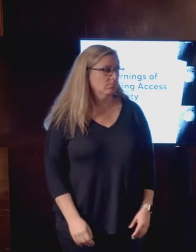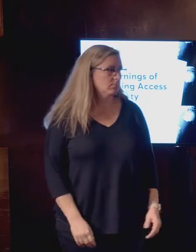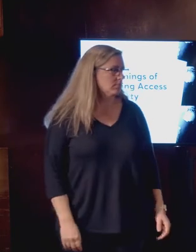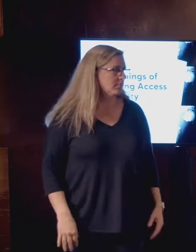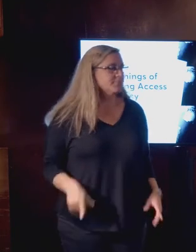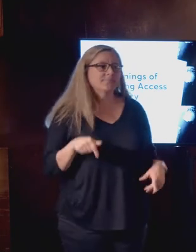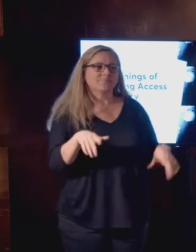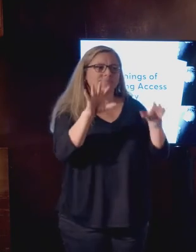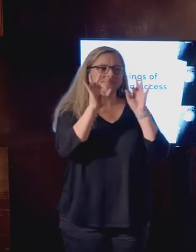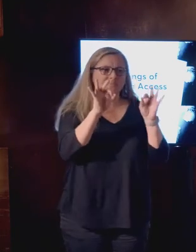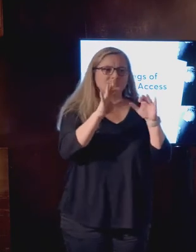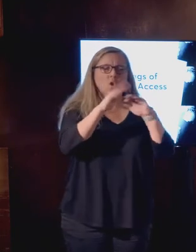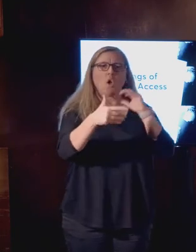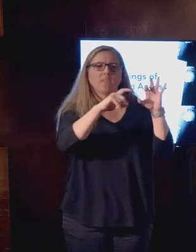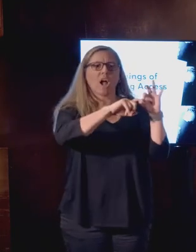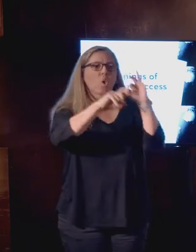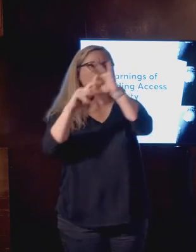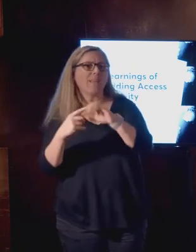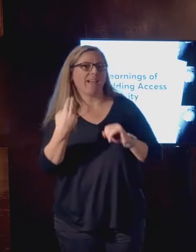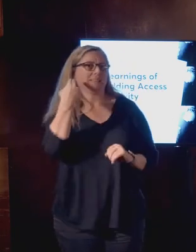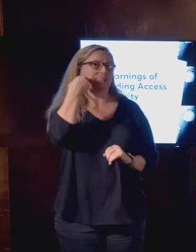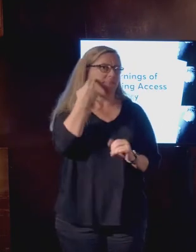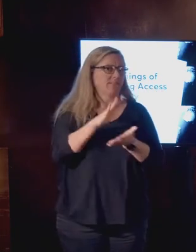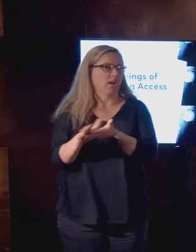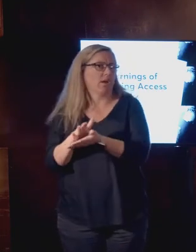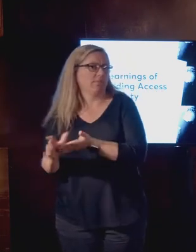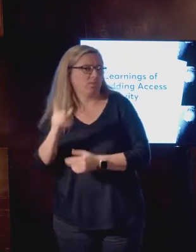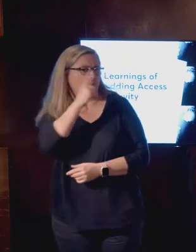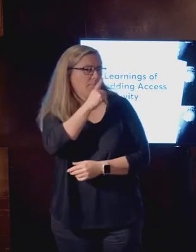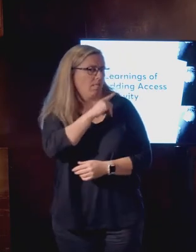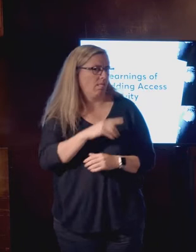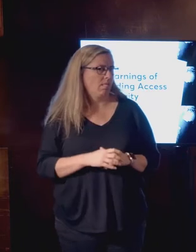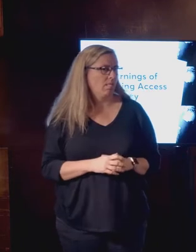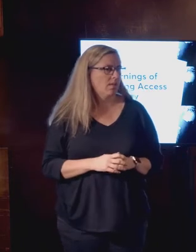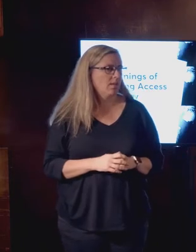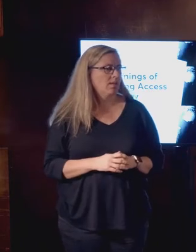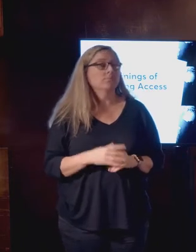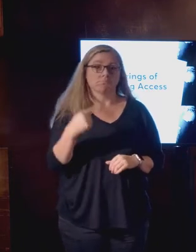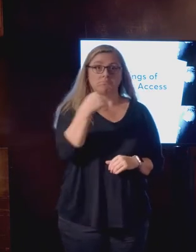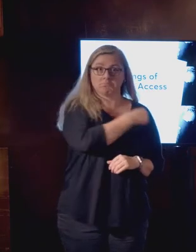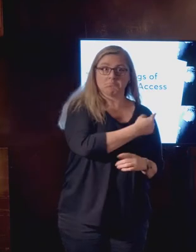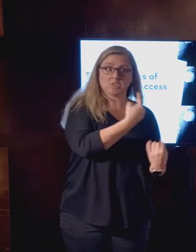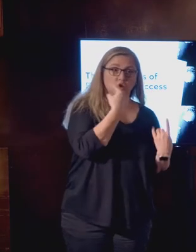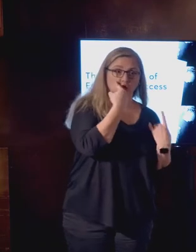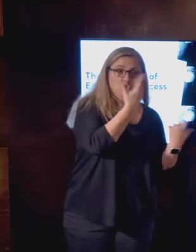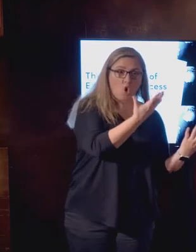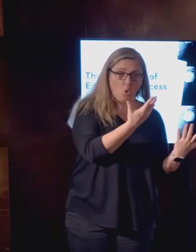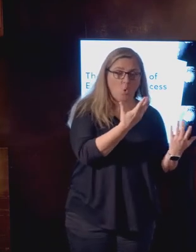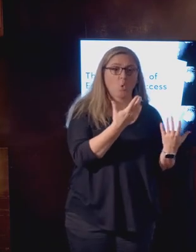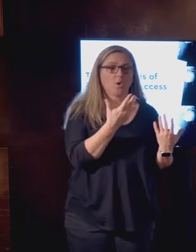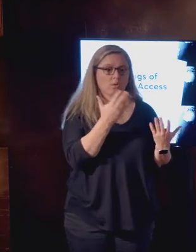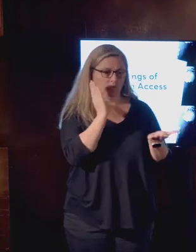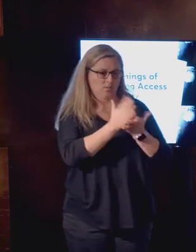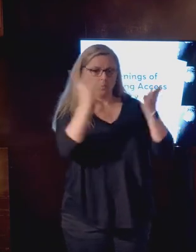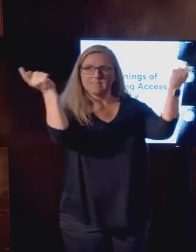in particular about queer deaf and hard of hearing people, because this show is